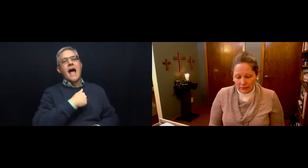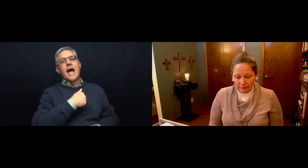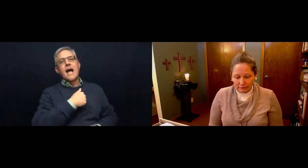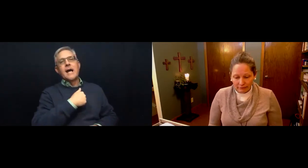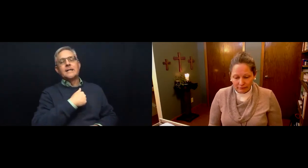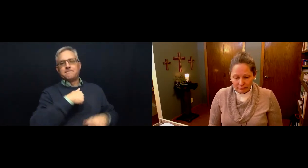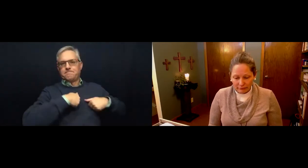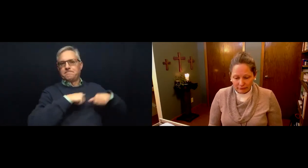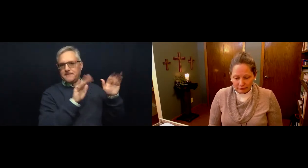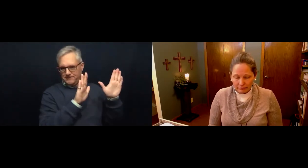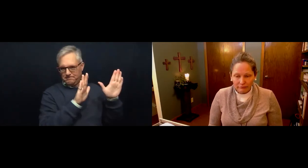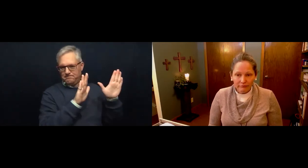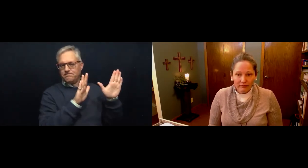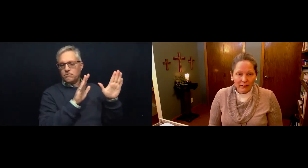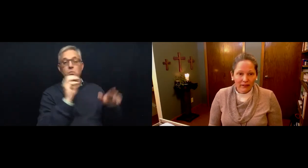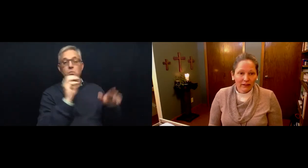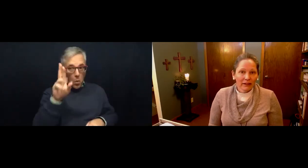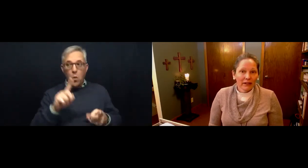bodies.